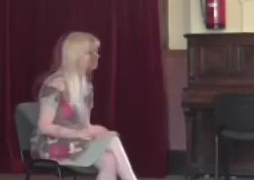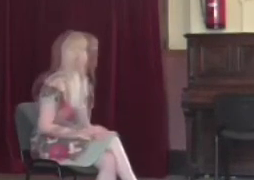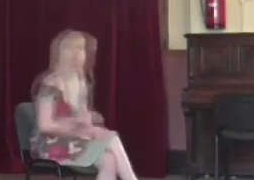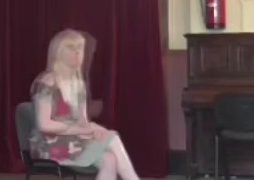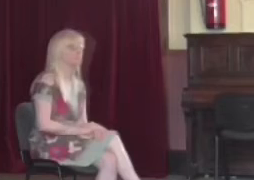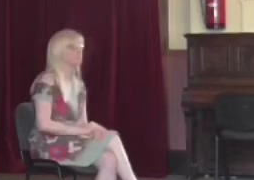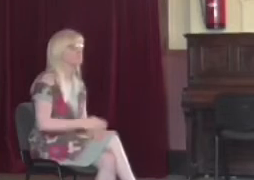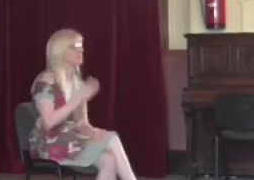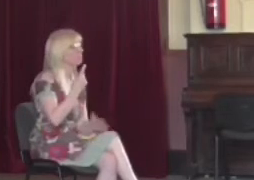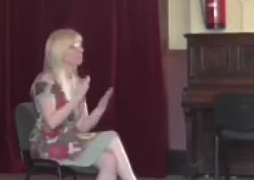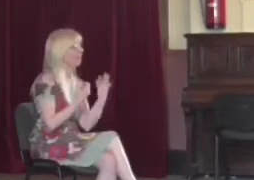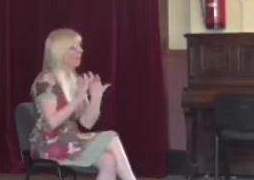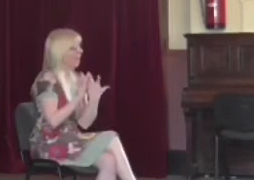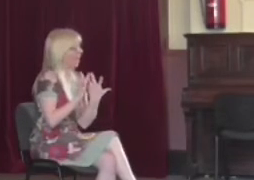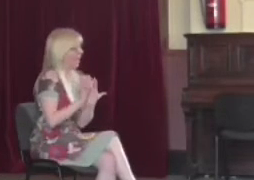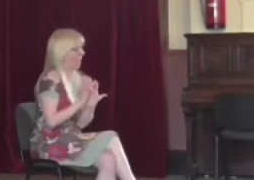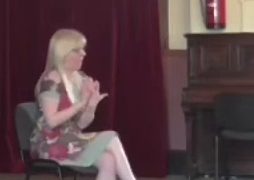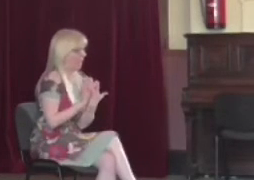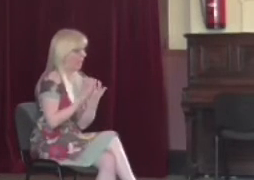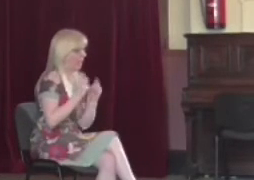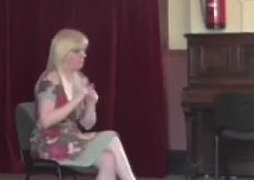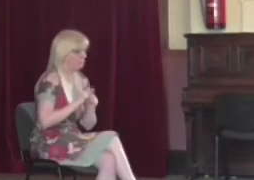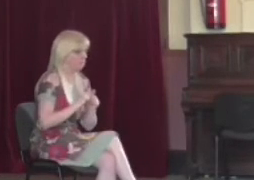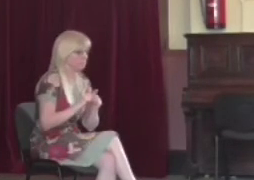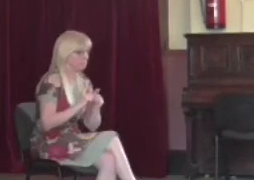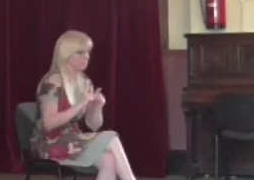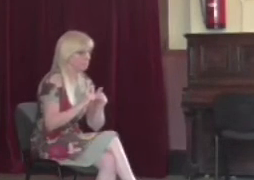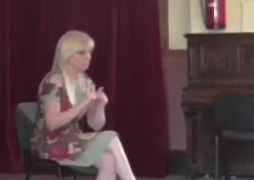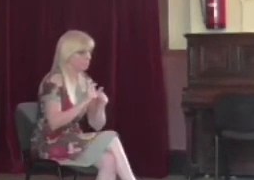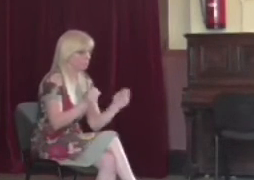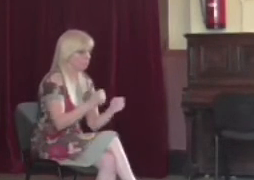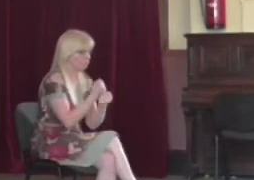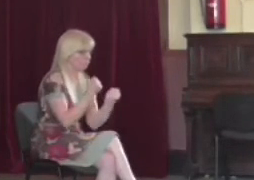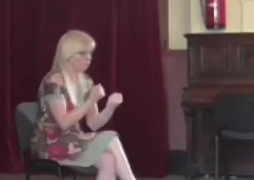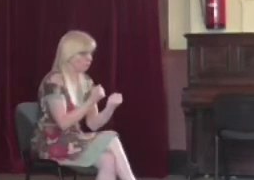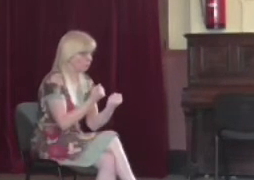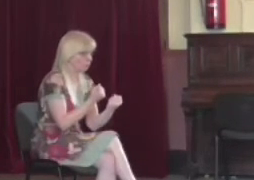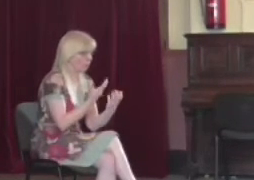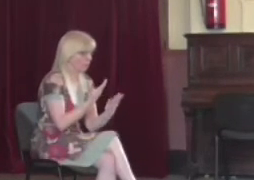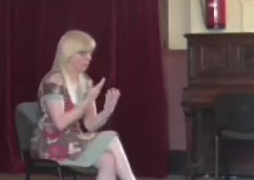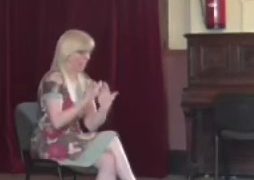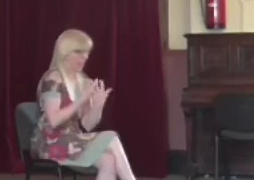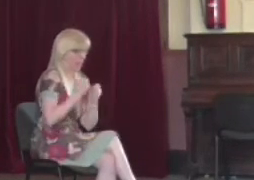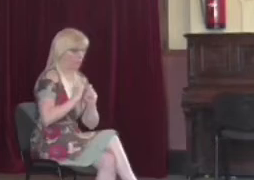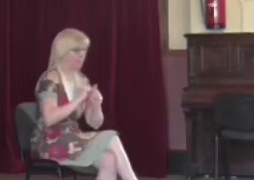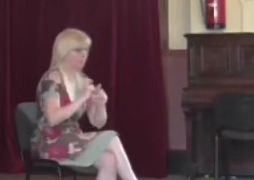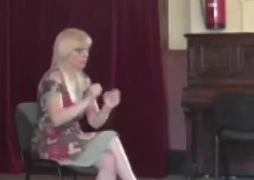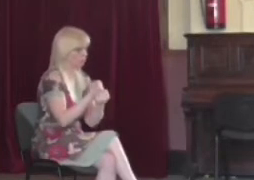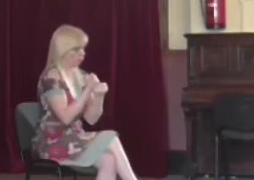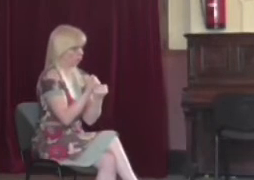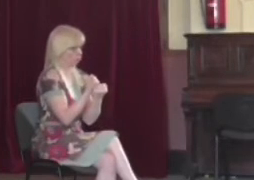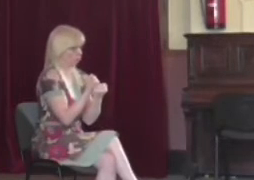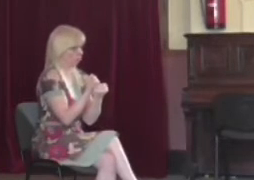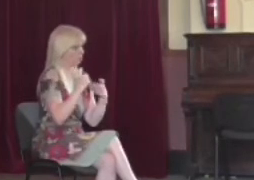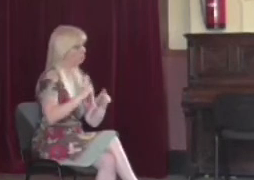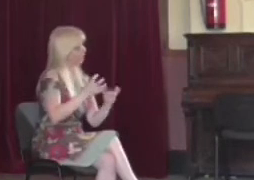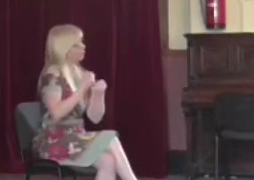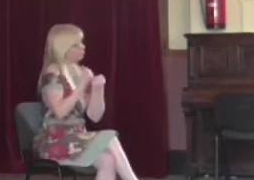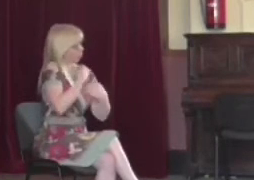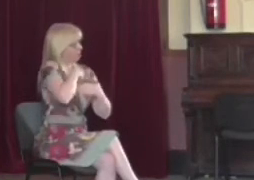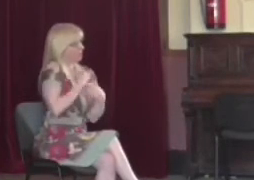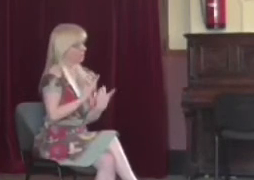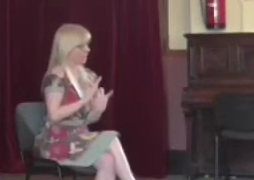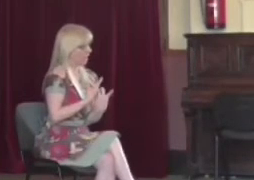Picking up the Bible together? Right. We're going to have to think about how we're going to sell that to other people, aren't we?